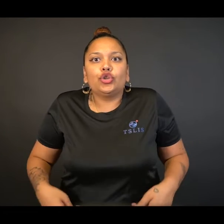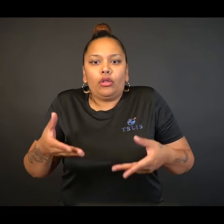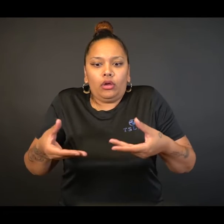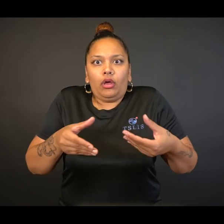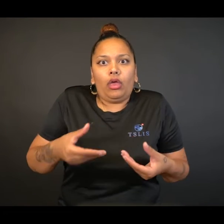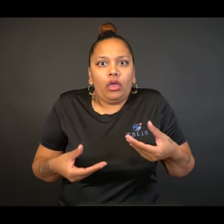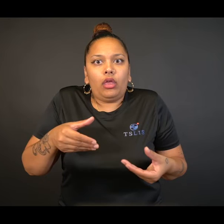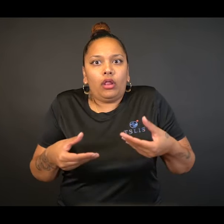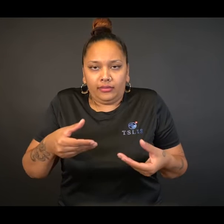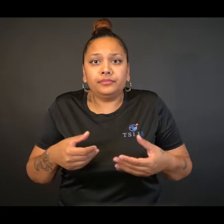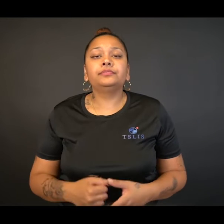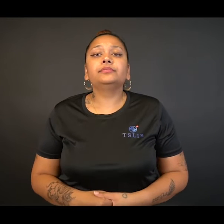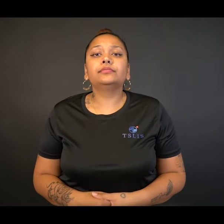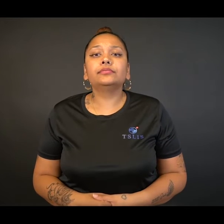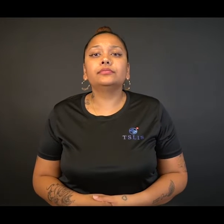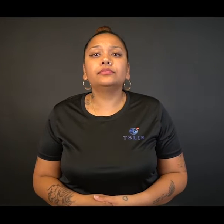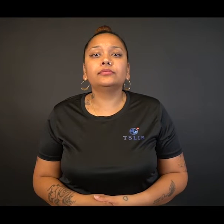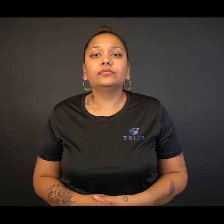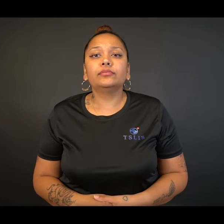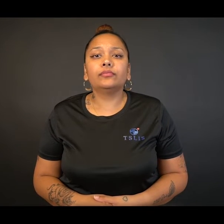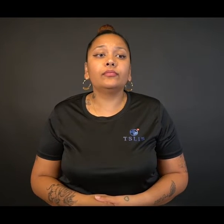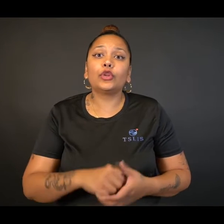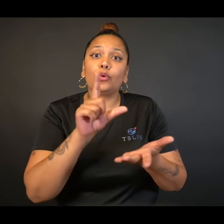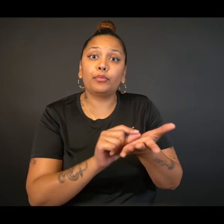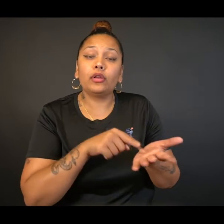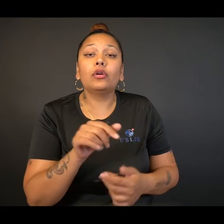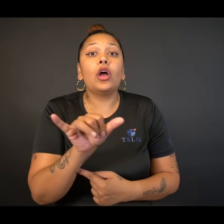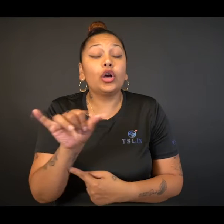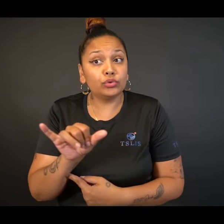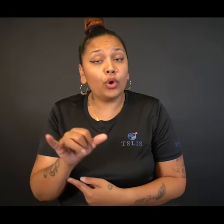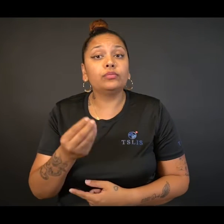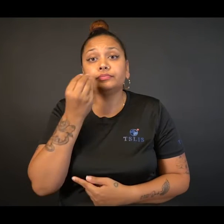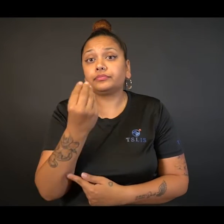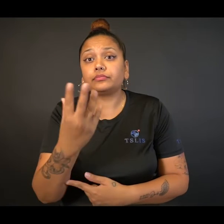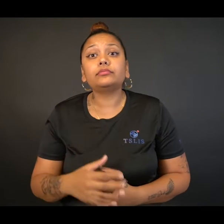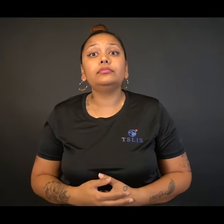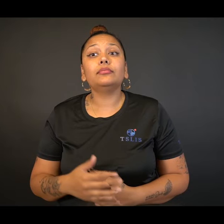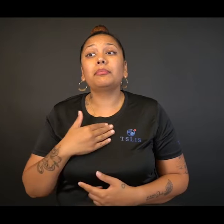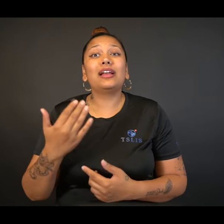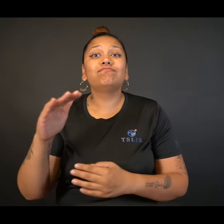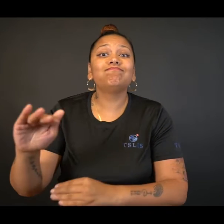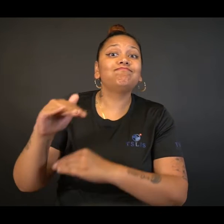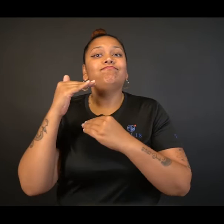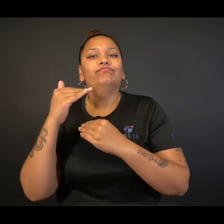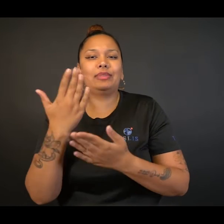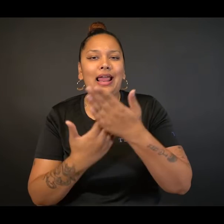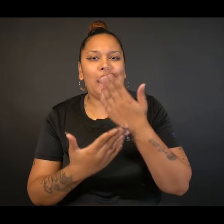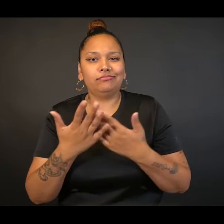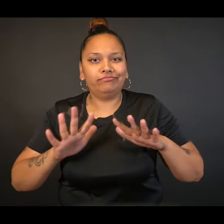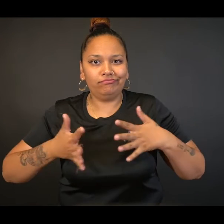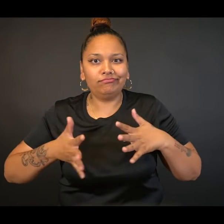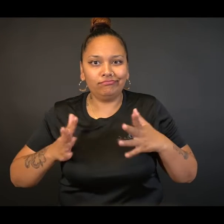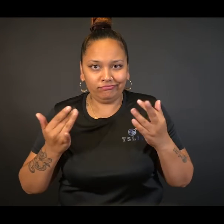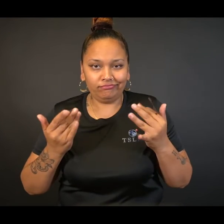dexterity, I'm also cannot write and have been a very slow typer, so that